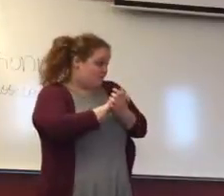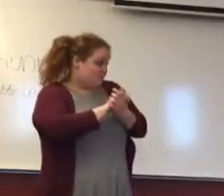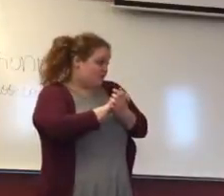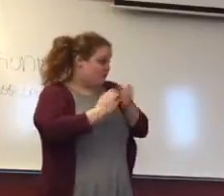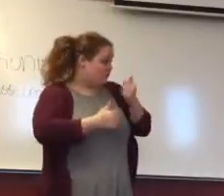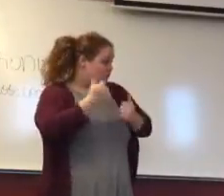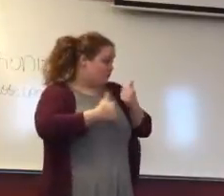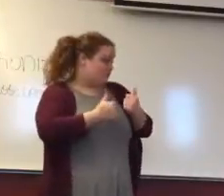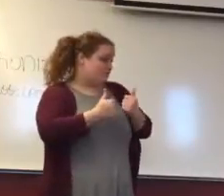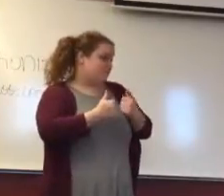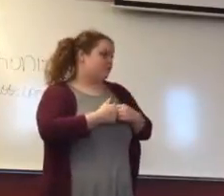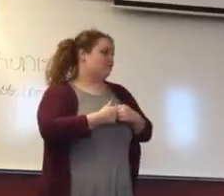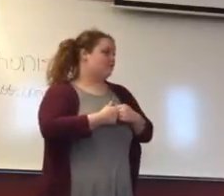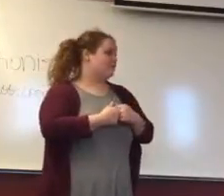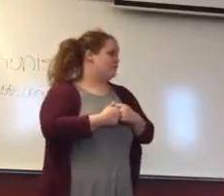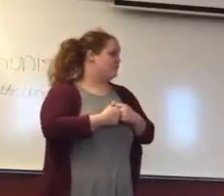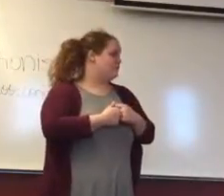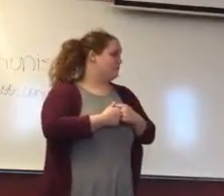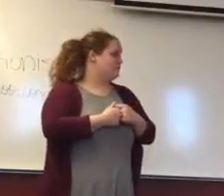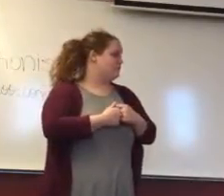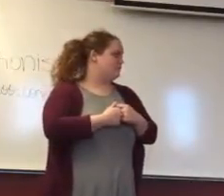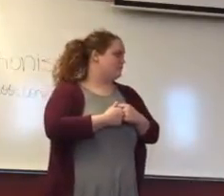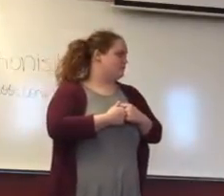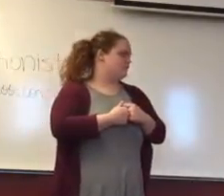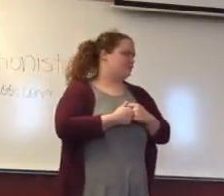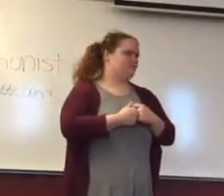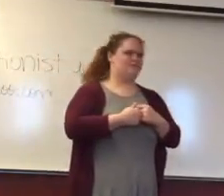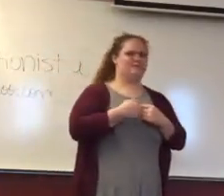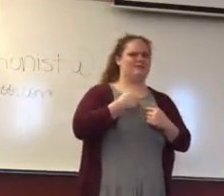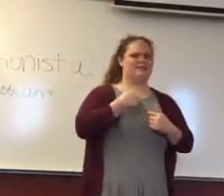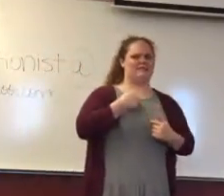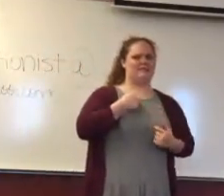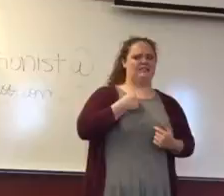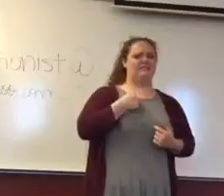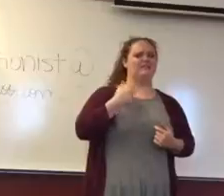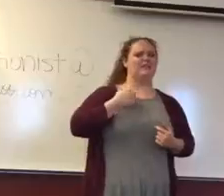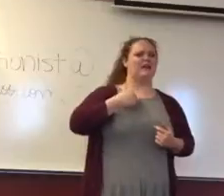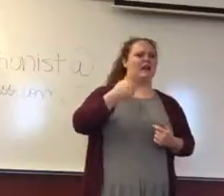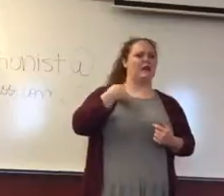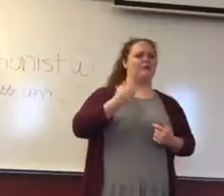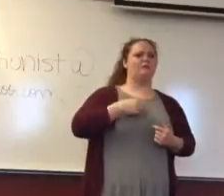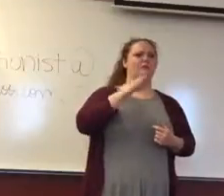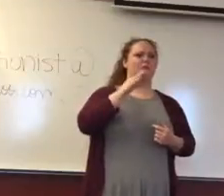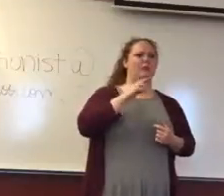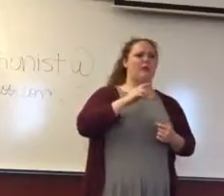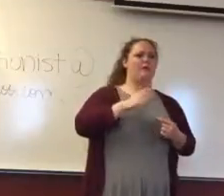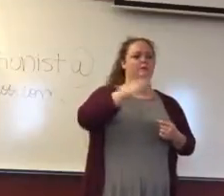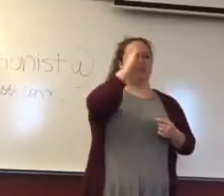asked me if I was single or married, and I was like, oh yeah, I've got a boyfriend. He's like, oh well, I know somebody that I could hook you up